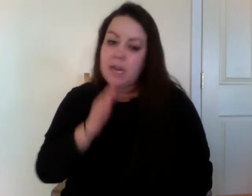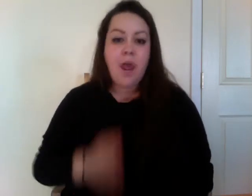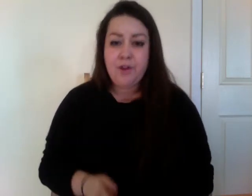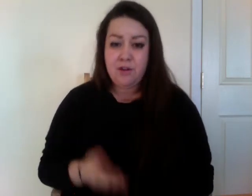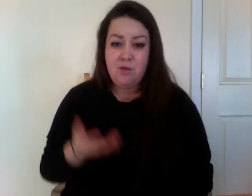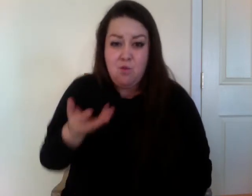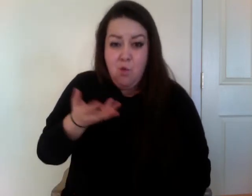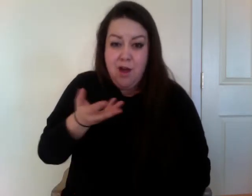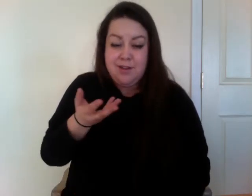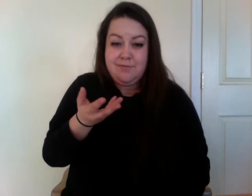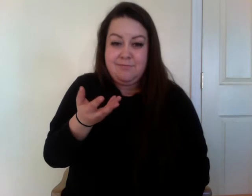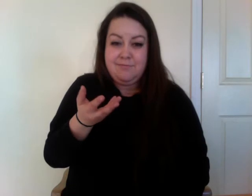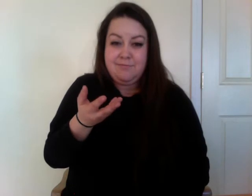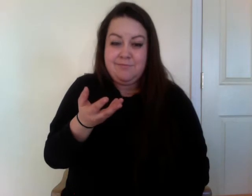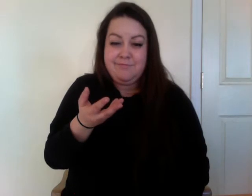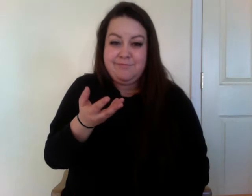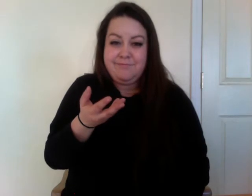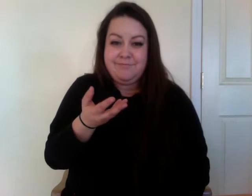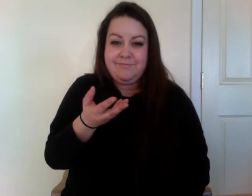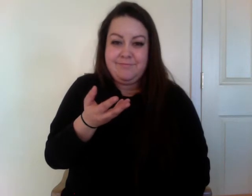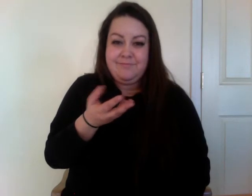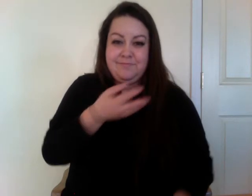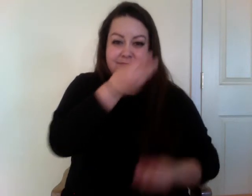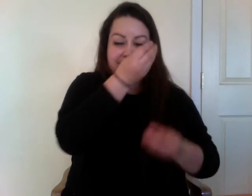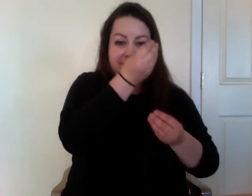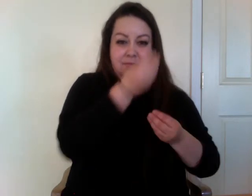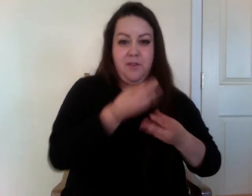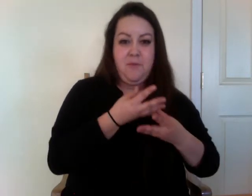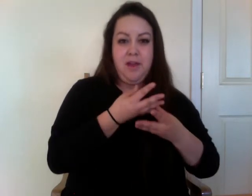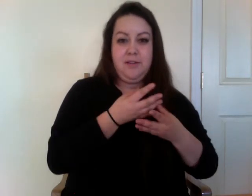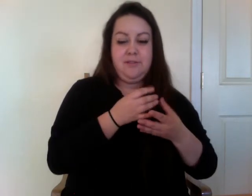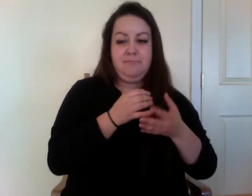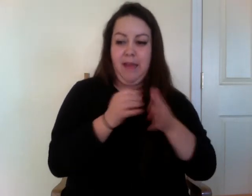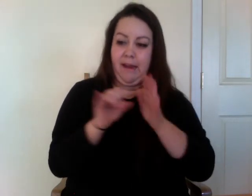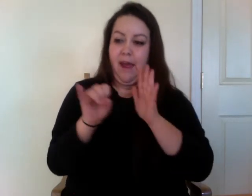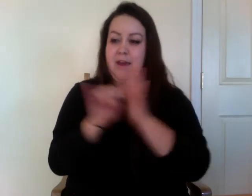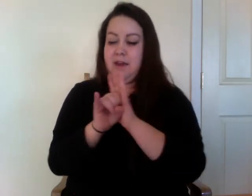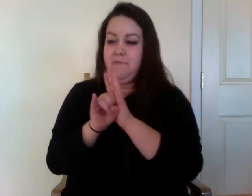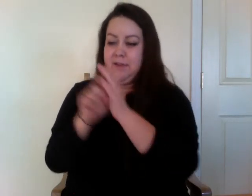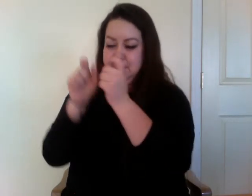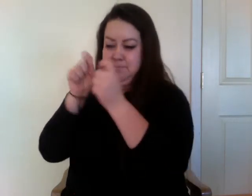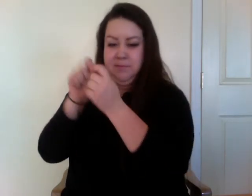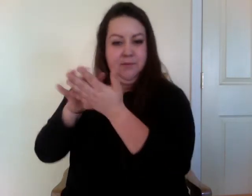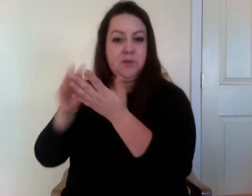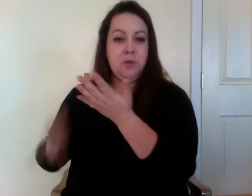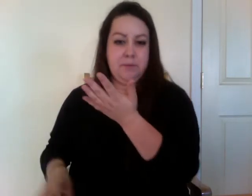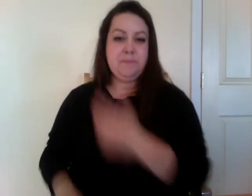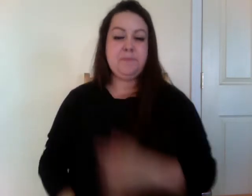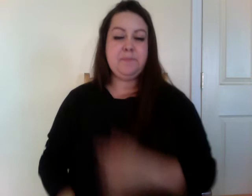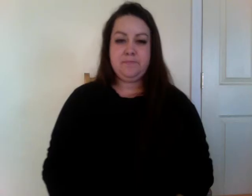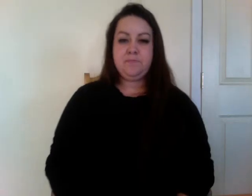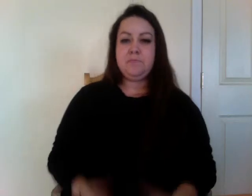of course, is information that directly identifies a student. And it's important to know this as